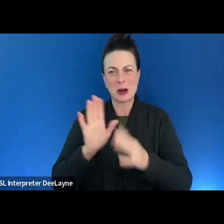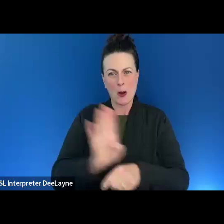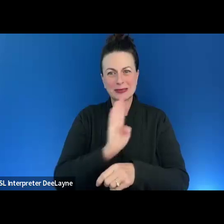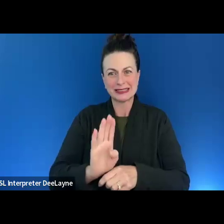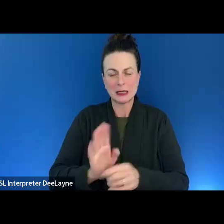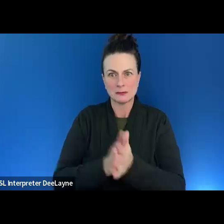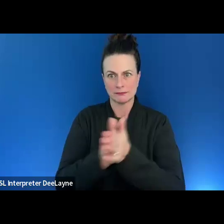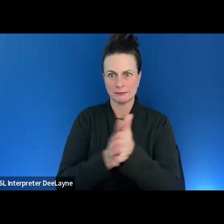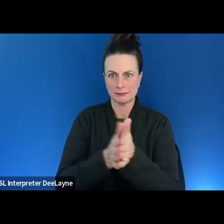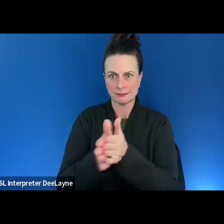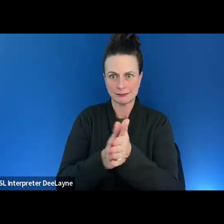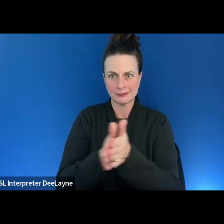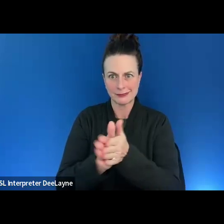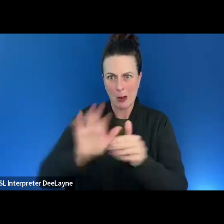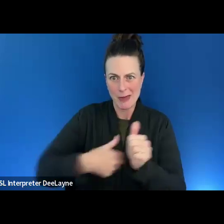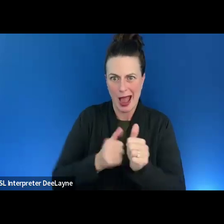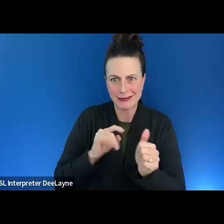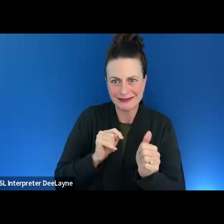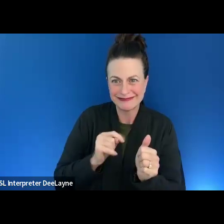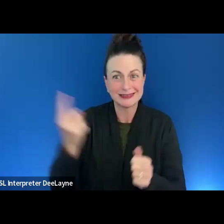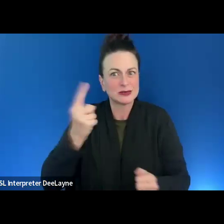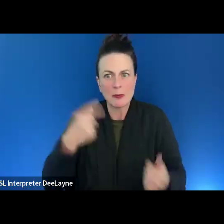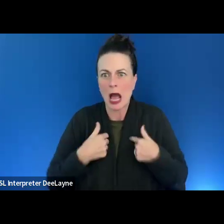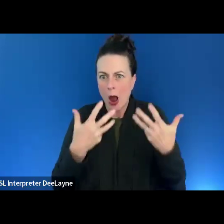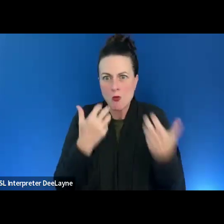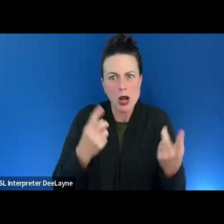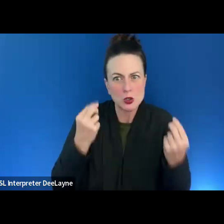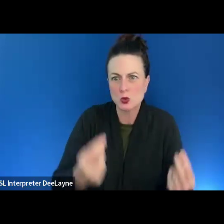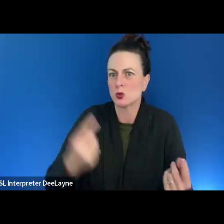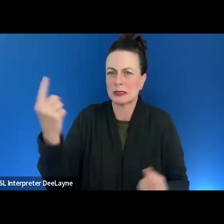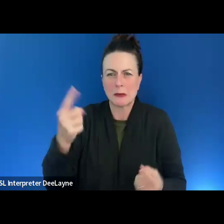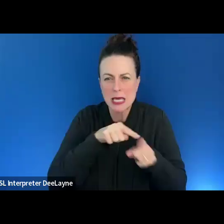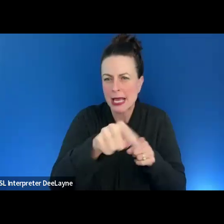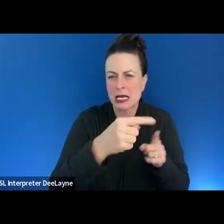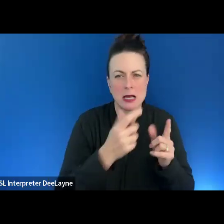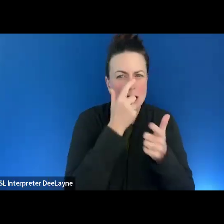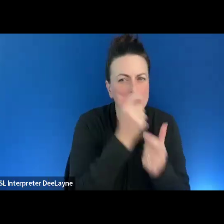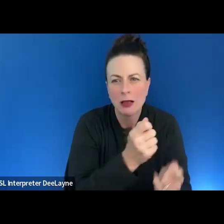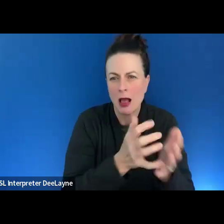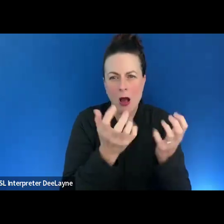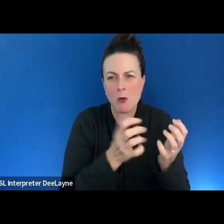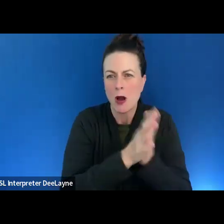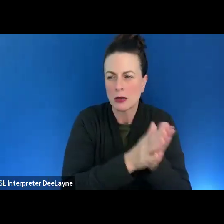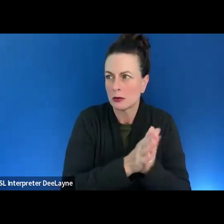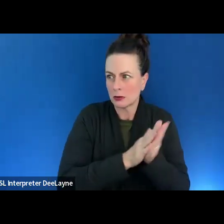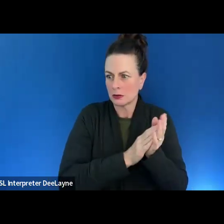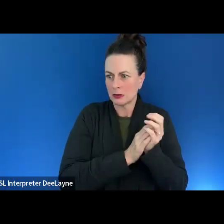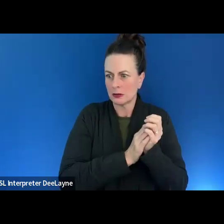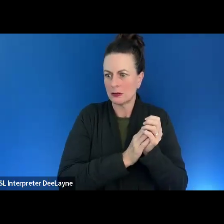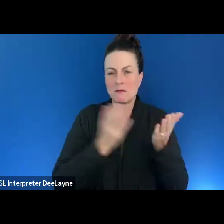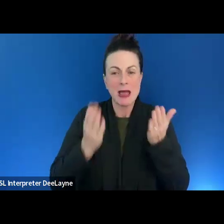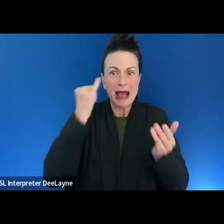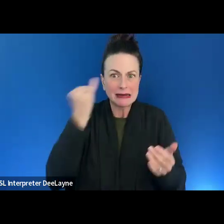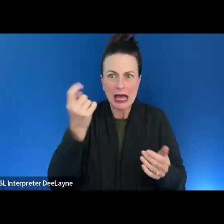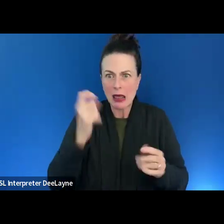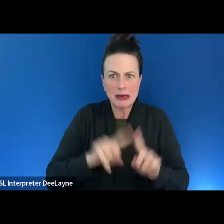by passion. So there's something that you want to do in the community. There's some area that you're very interested in. Maybe you have an idea that's a